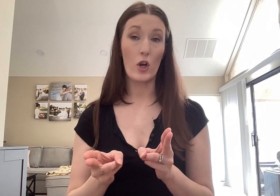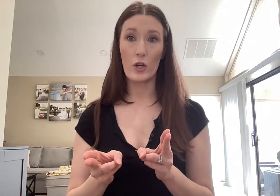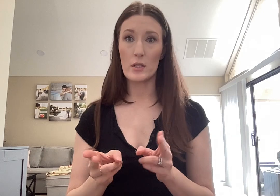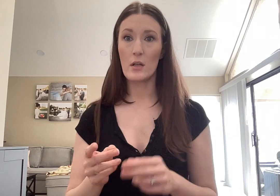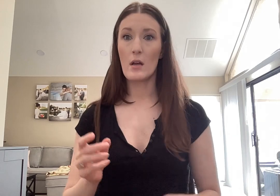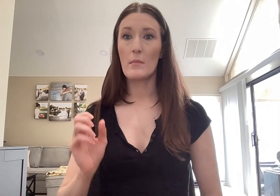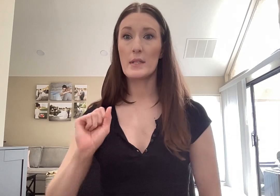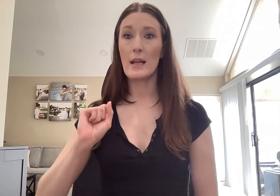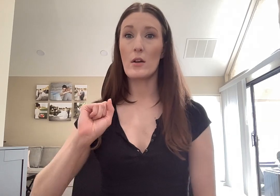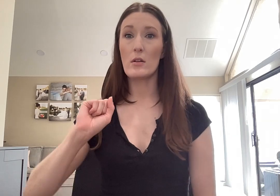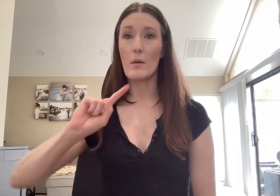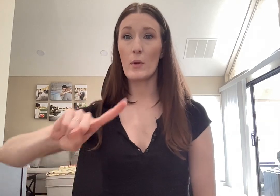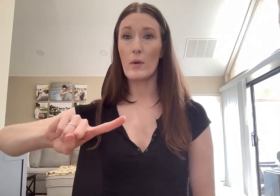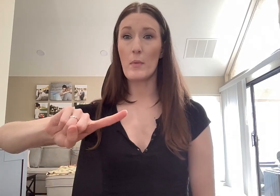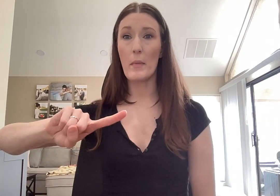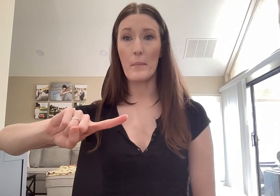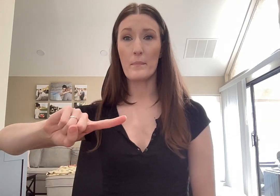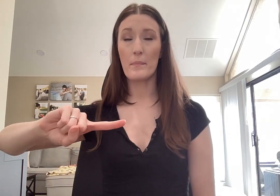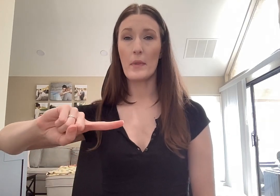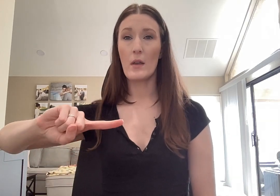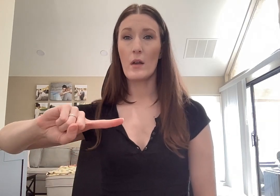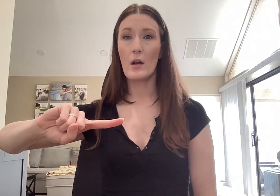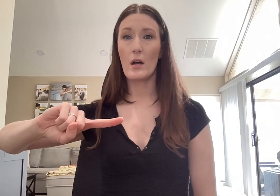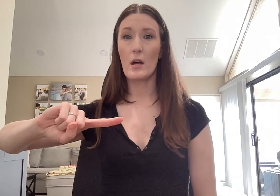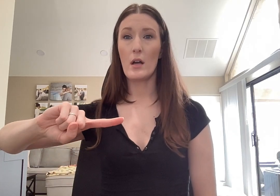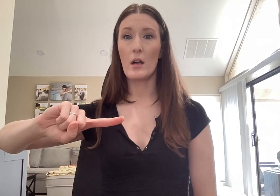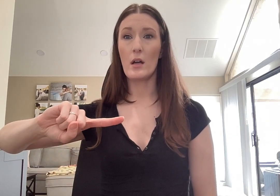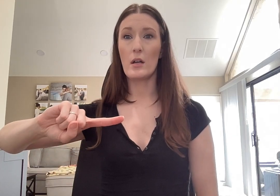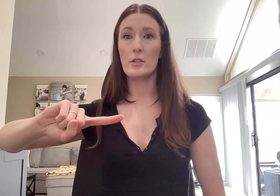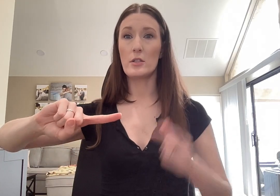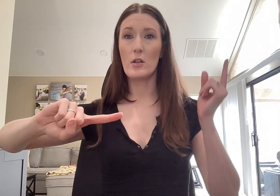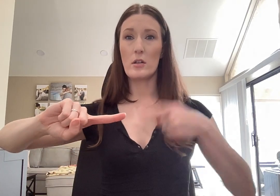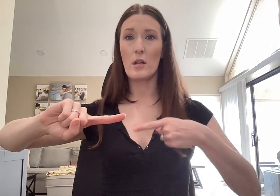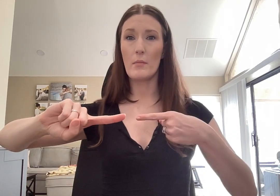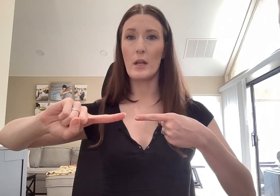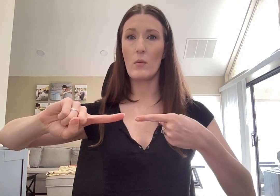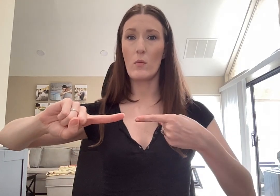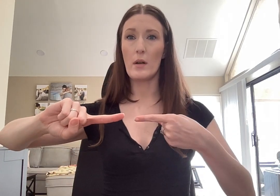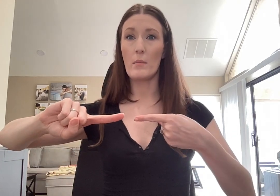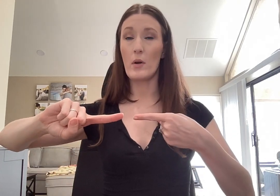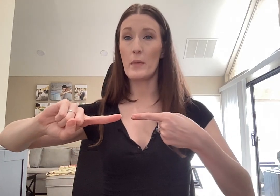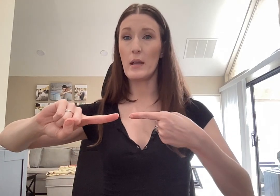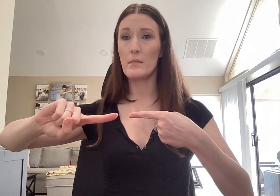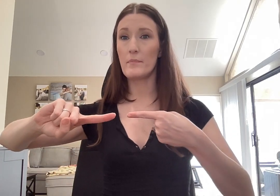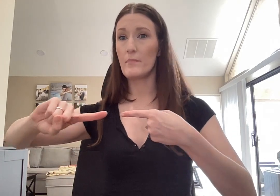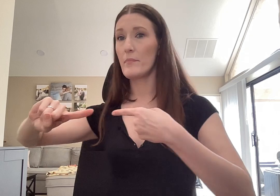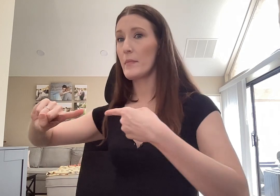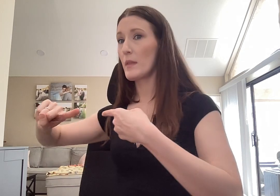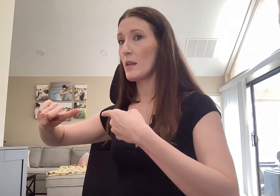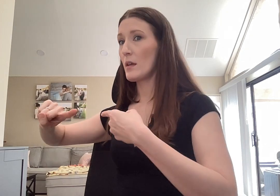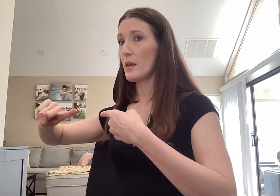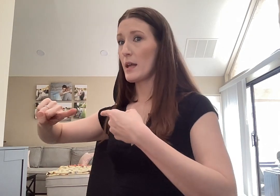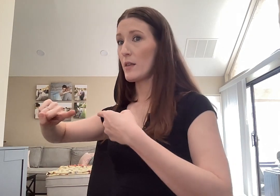Hurt. Take a non-dominant 1, palm out. Non-dominant 1, palm in. Okay, they're